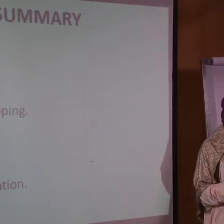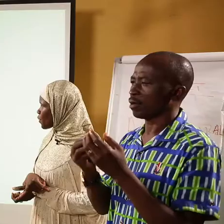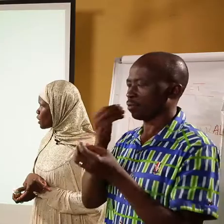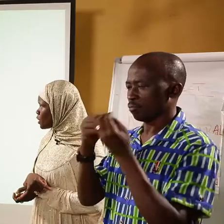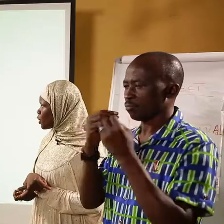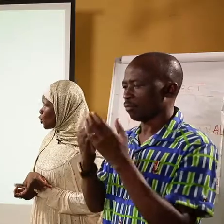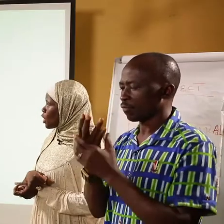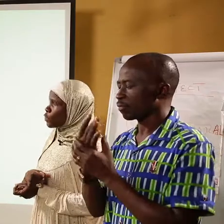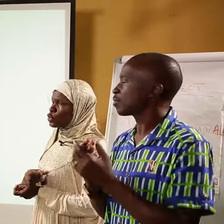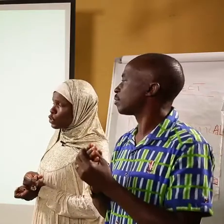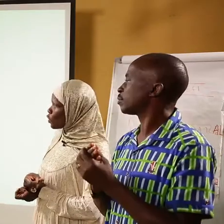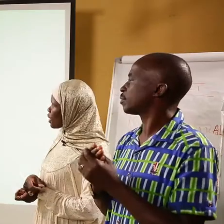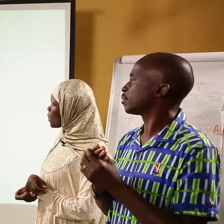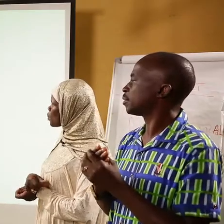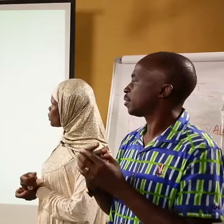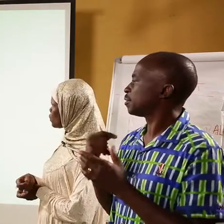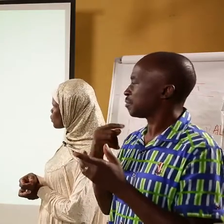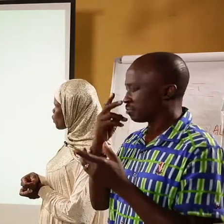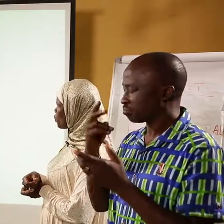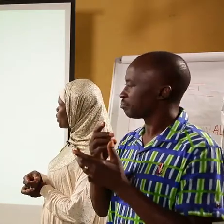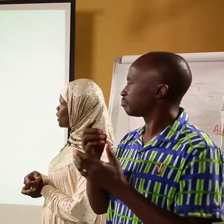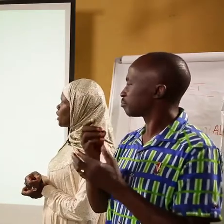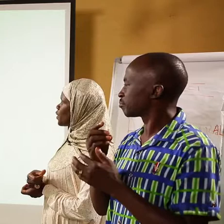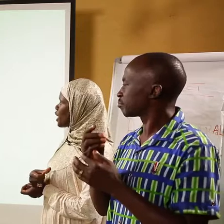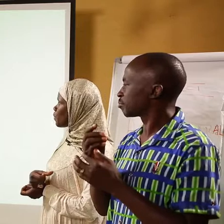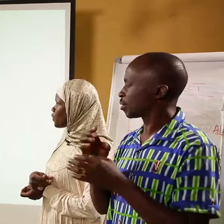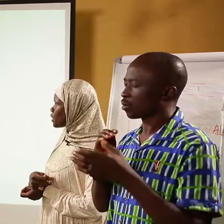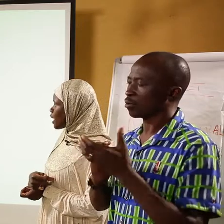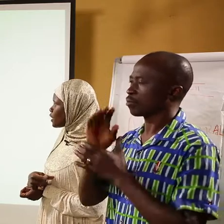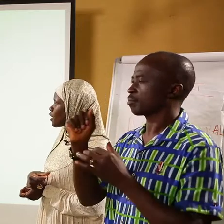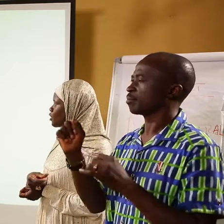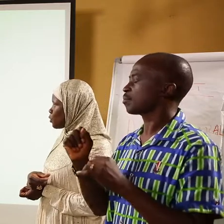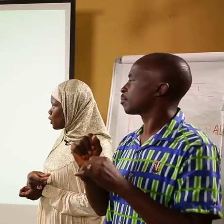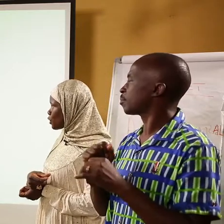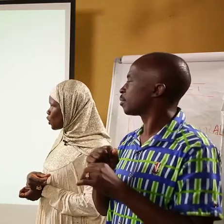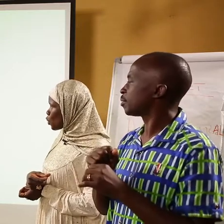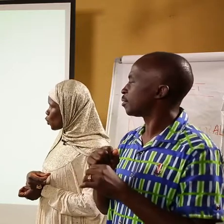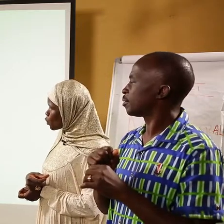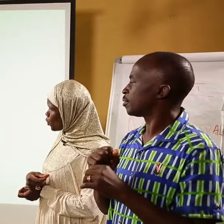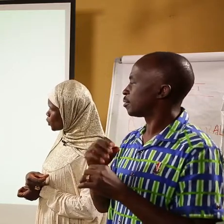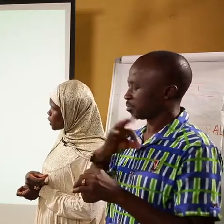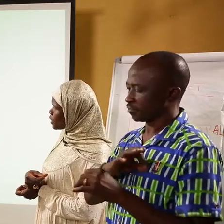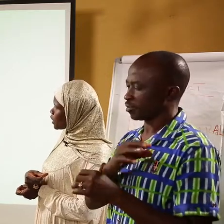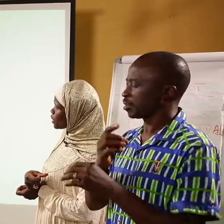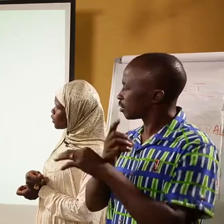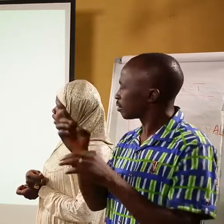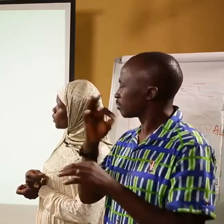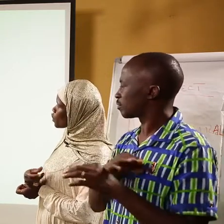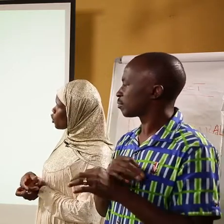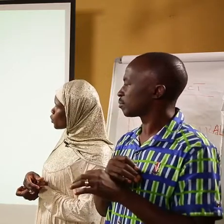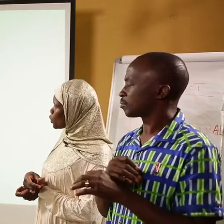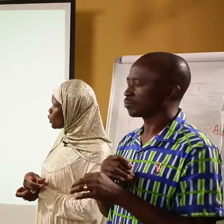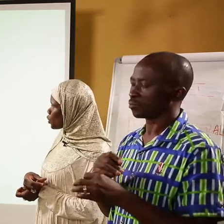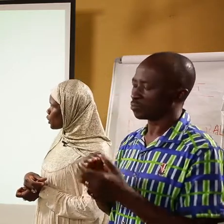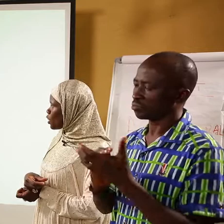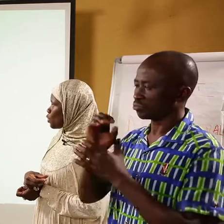of overgrazing. We have also talked about continuous cropping, their merit and demerit. We also proceed and talk about